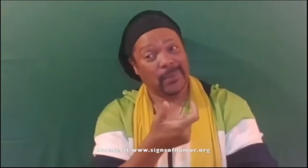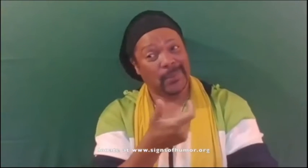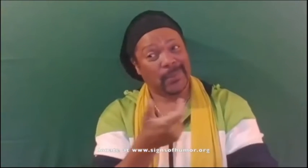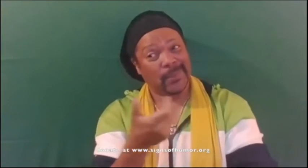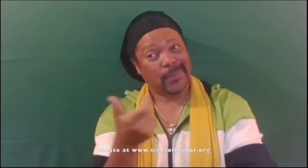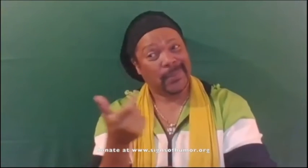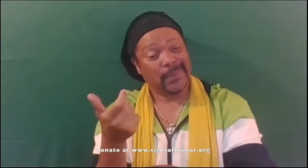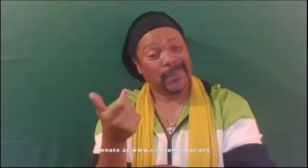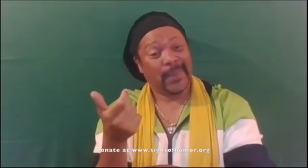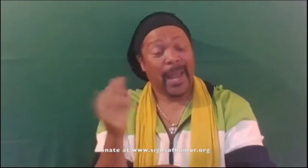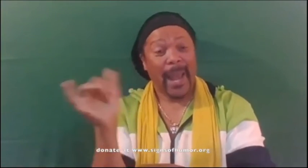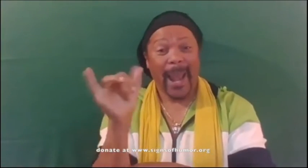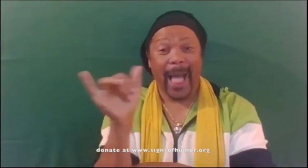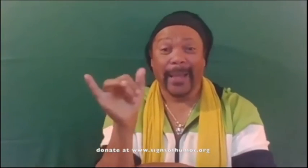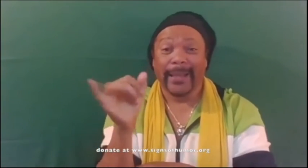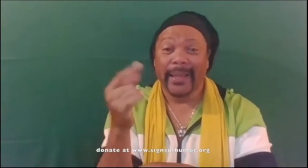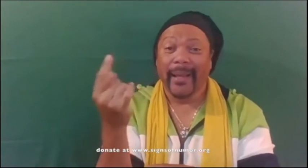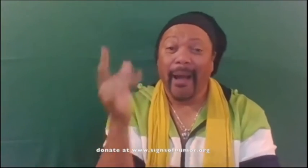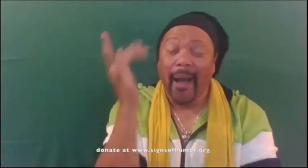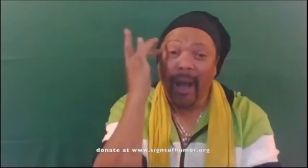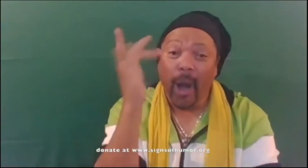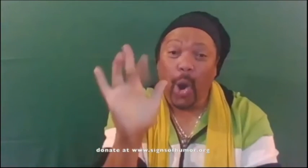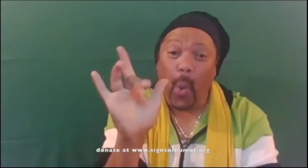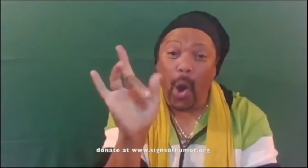about. They get the side eye.